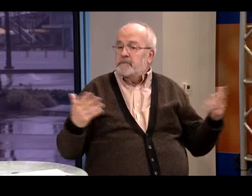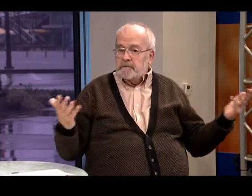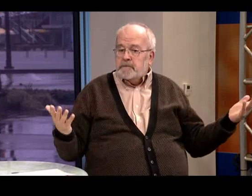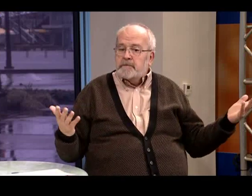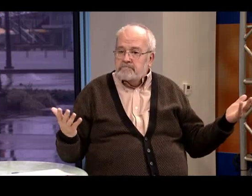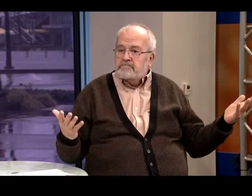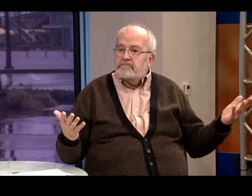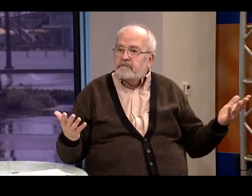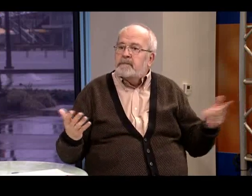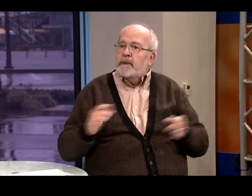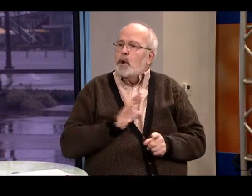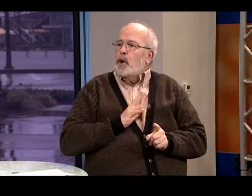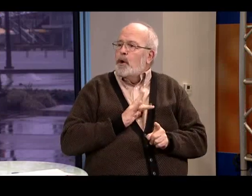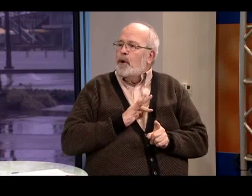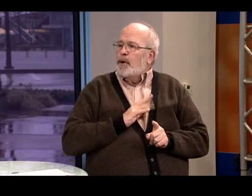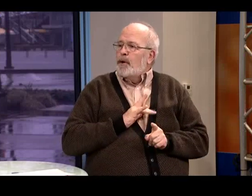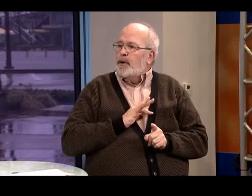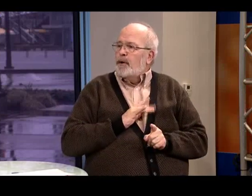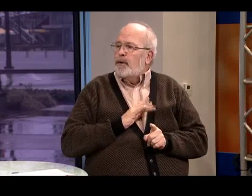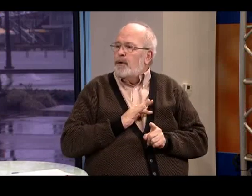get involved with this issue.